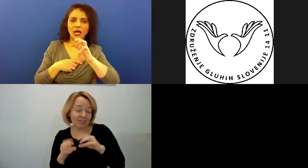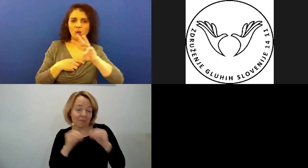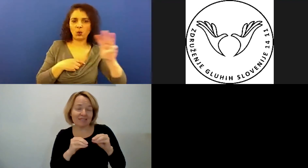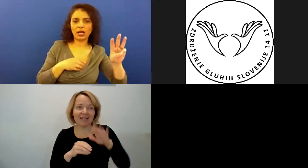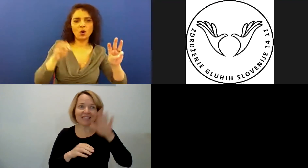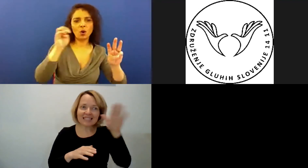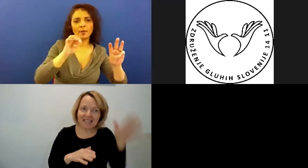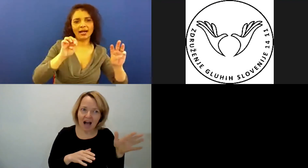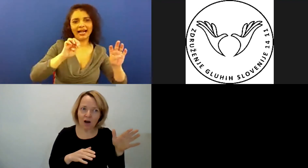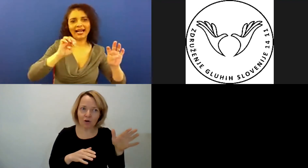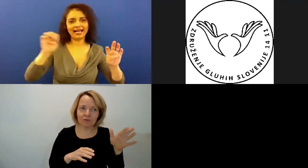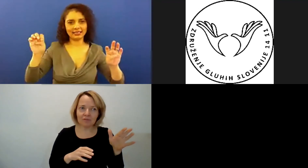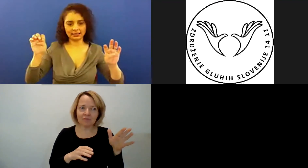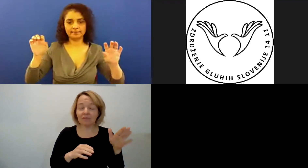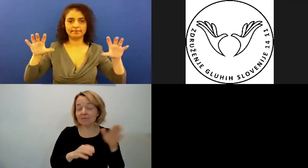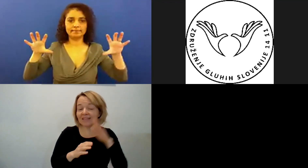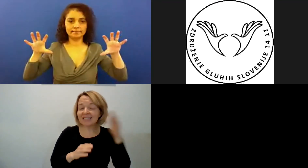to live in the West